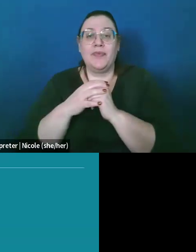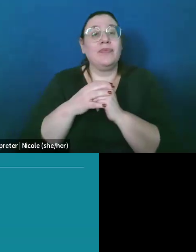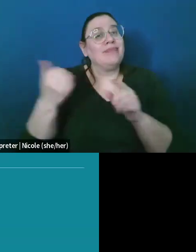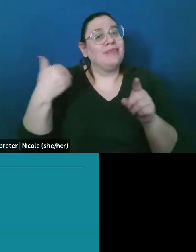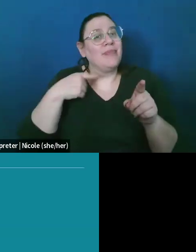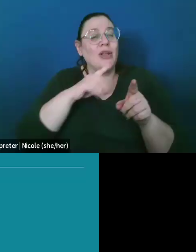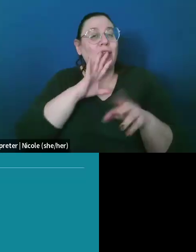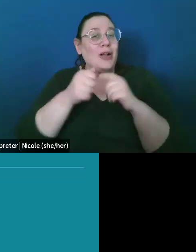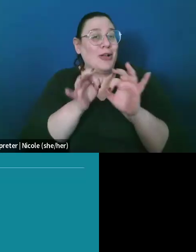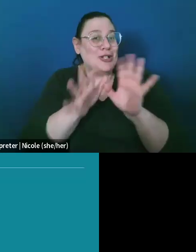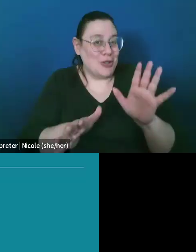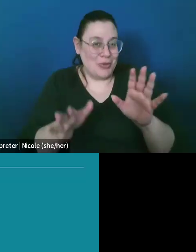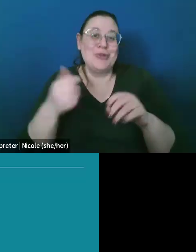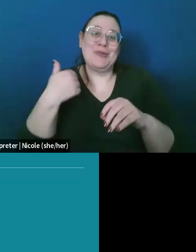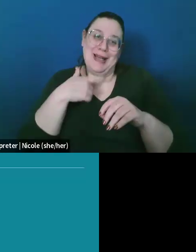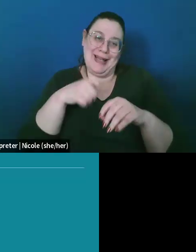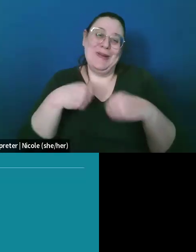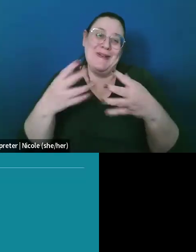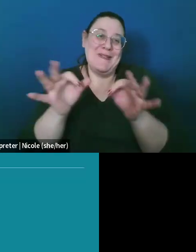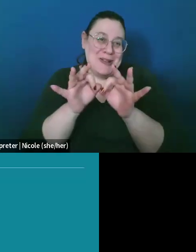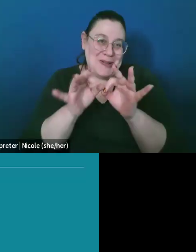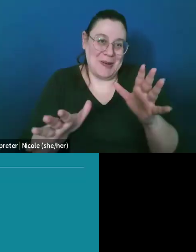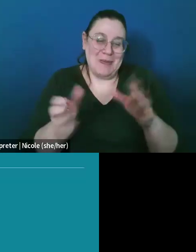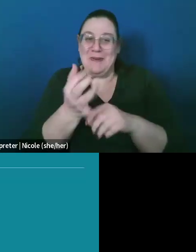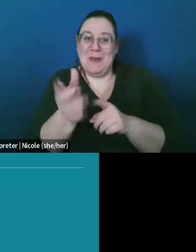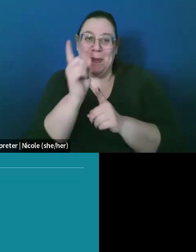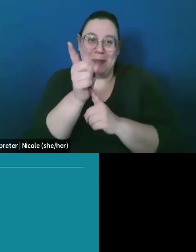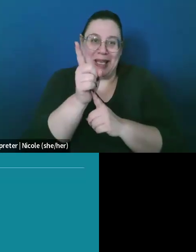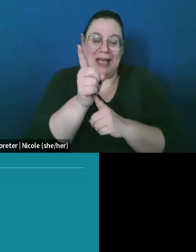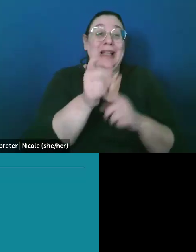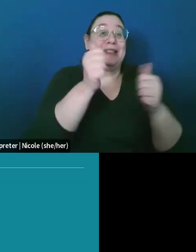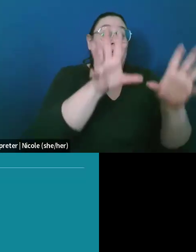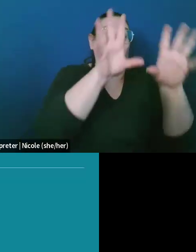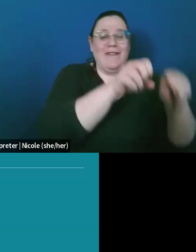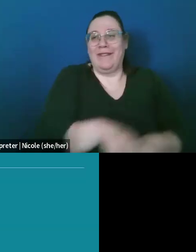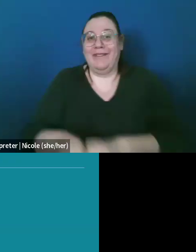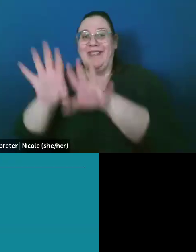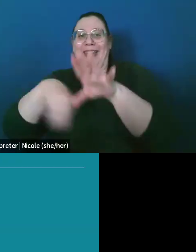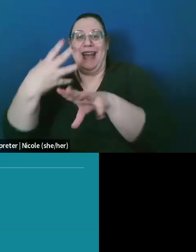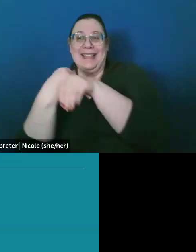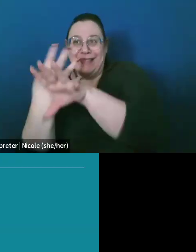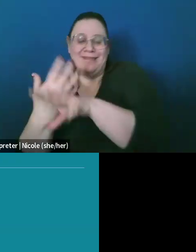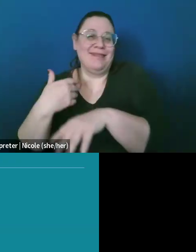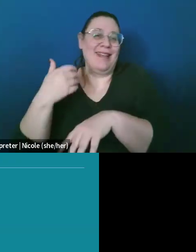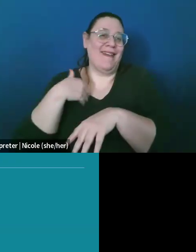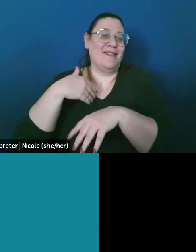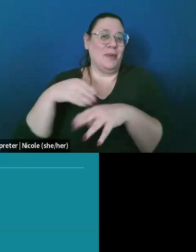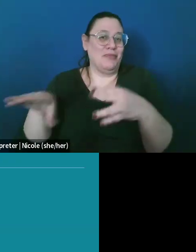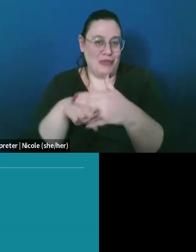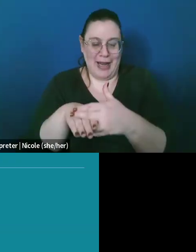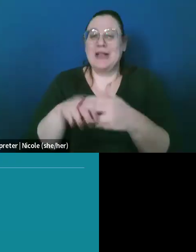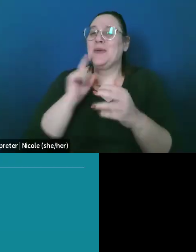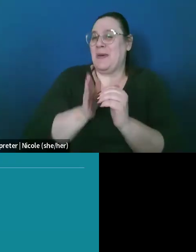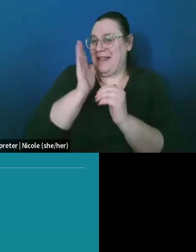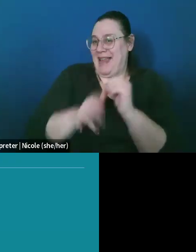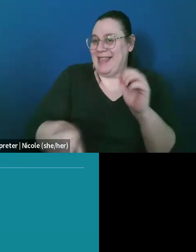about interpreters, and we do need to give those interpreters a few minutes to get to their next session and have a quick break. So we are going to end